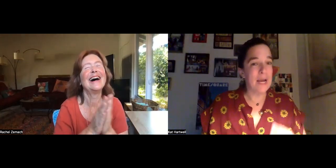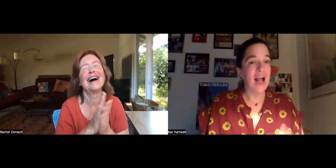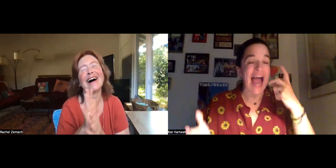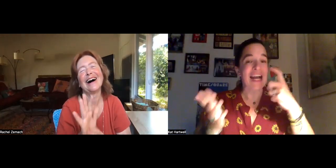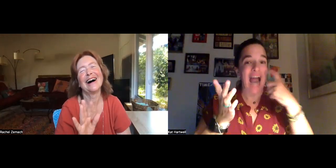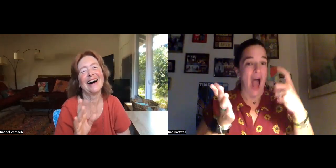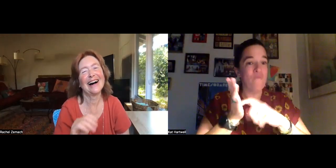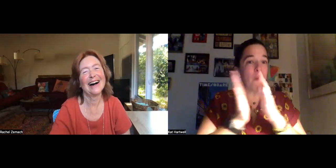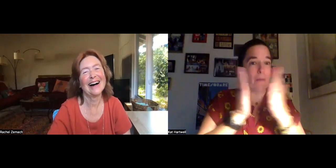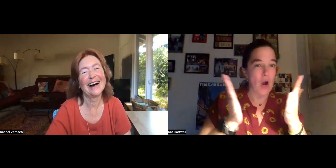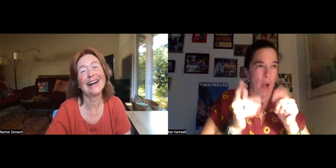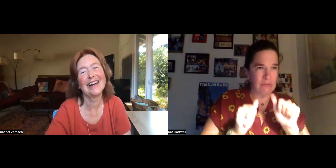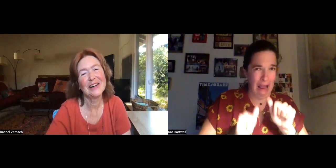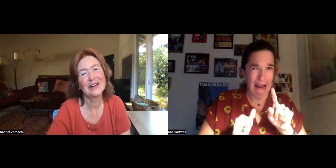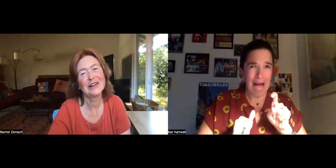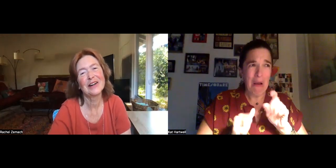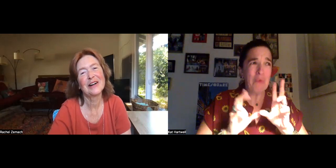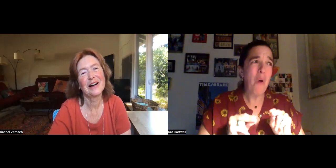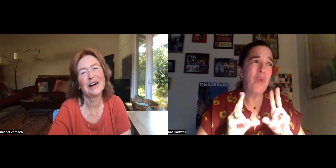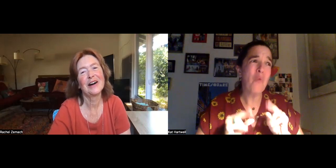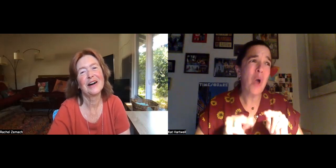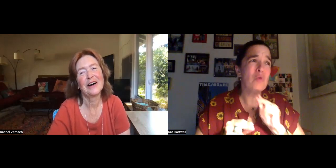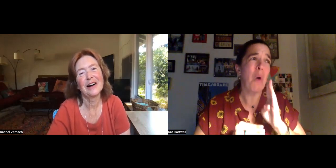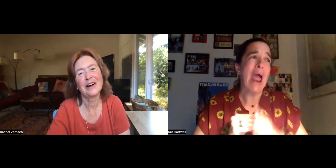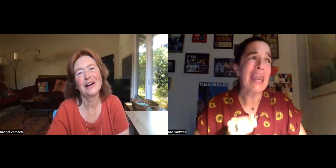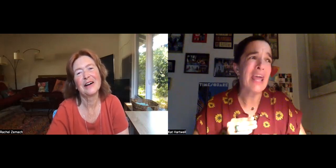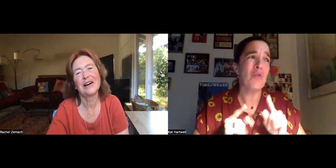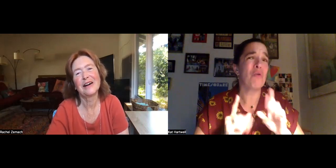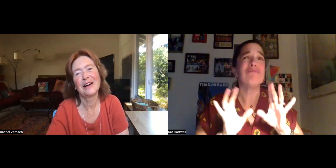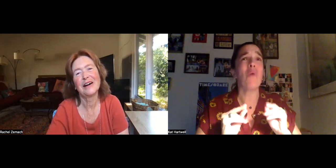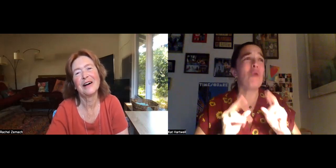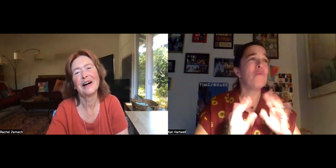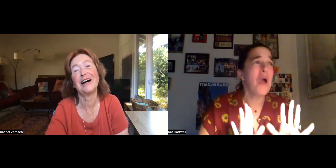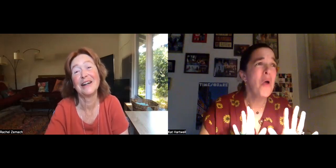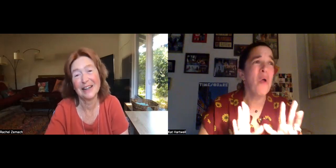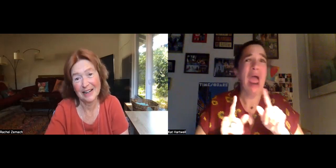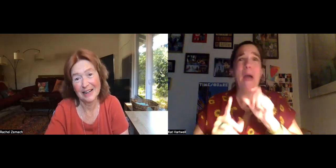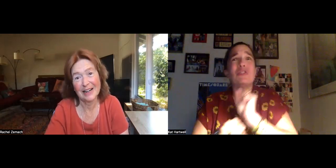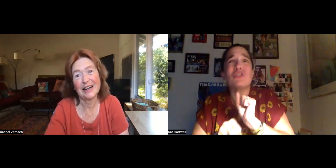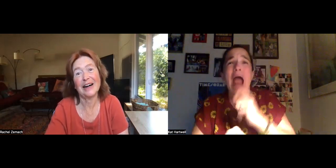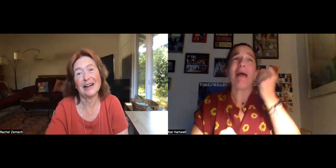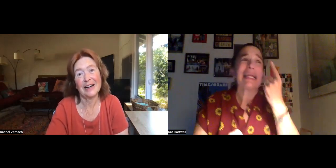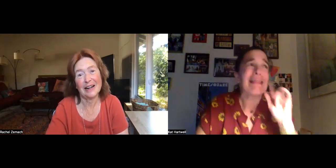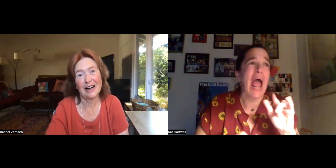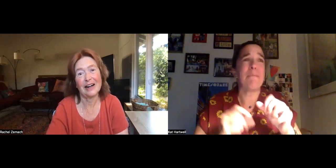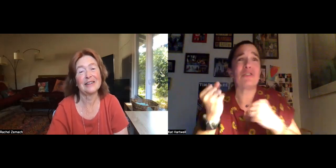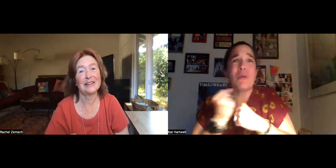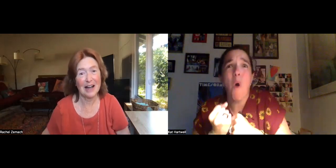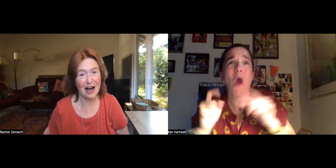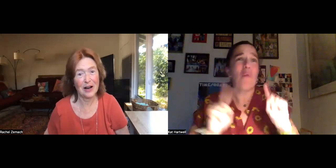Because I just tell from the back, I was like, no, don't end it. No. I'm a job. I get that, but the point